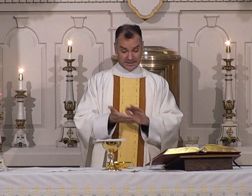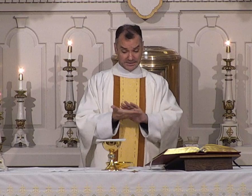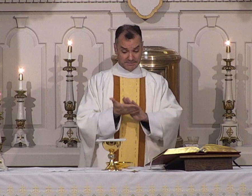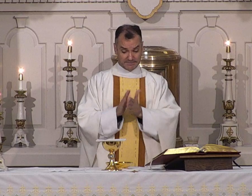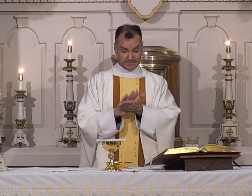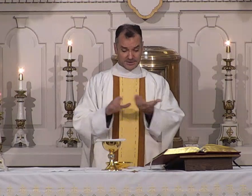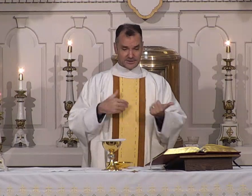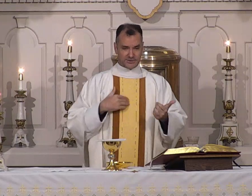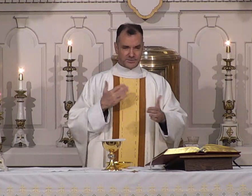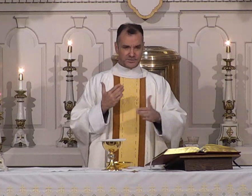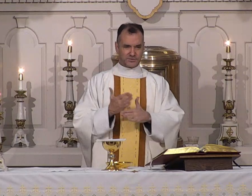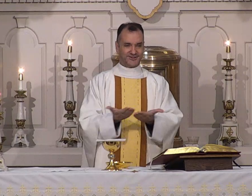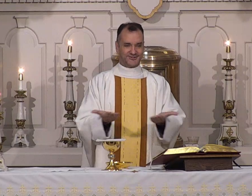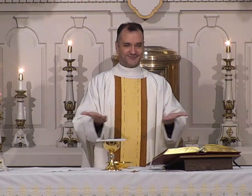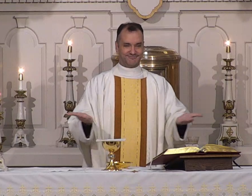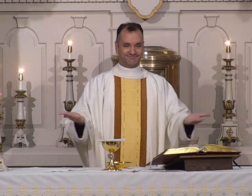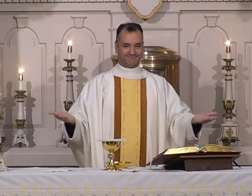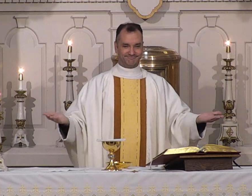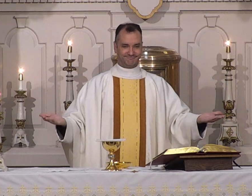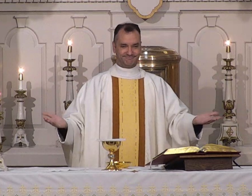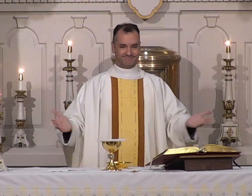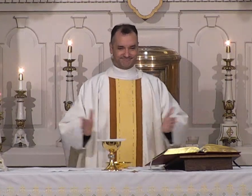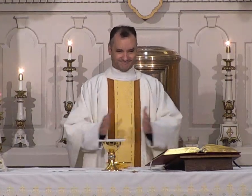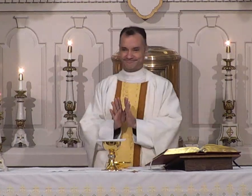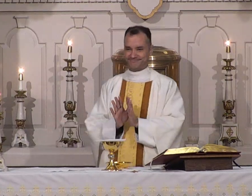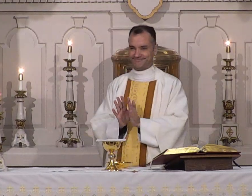Let us offer each other the sign of peace.